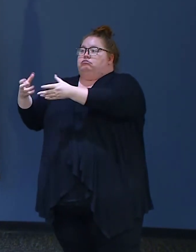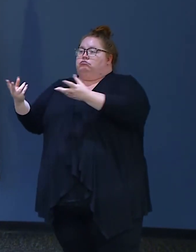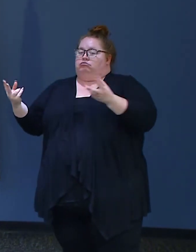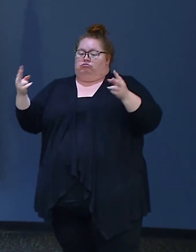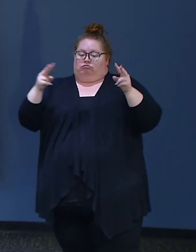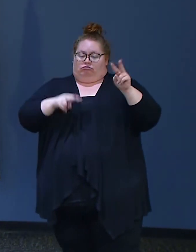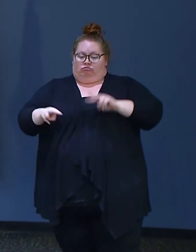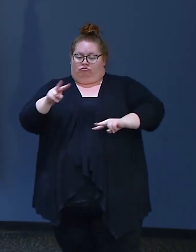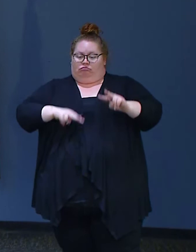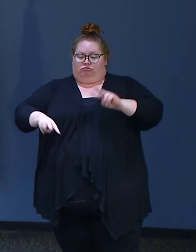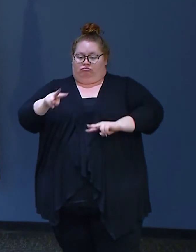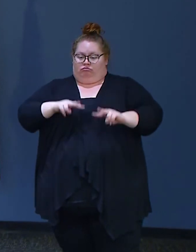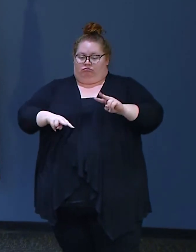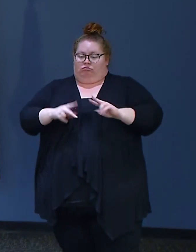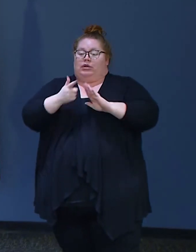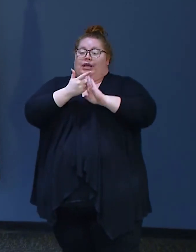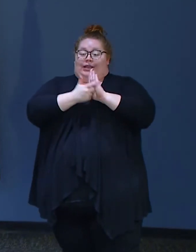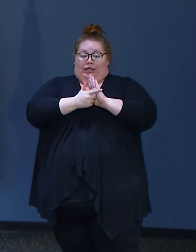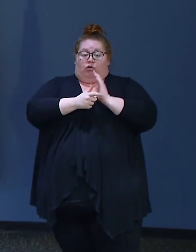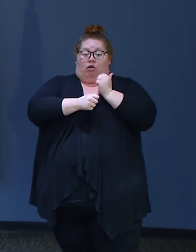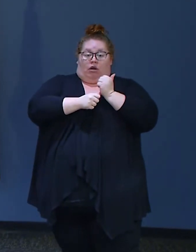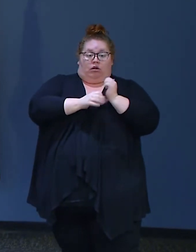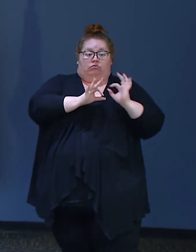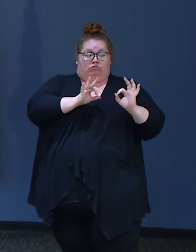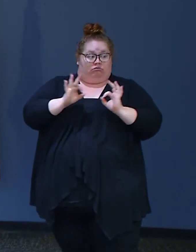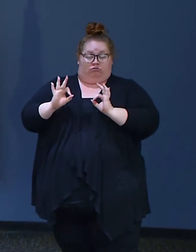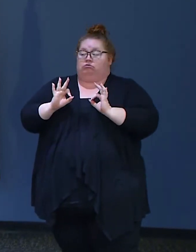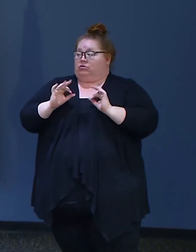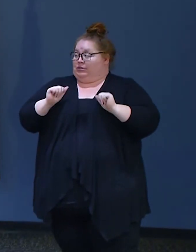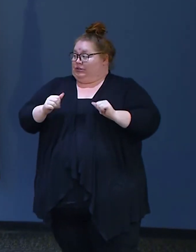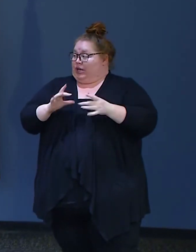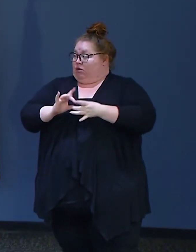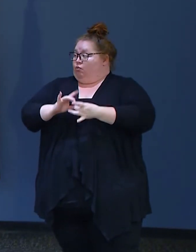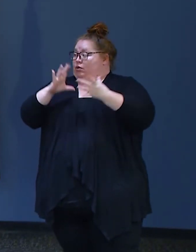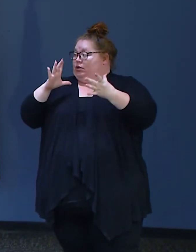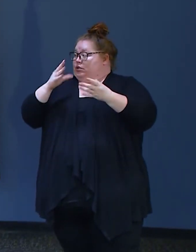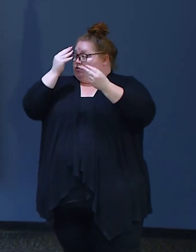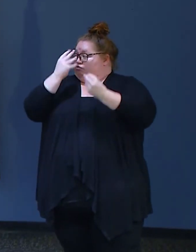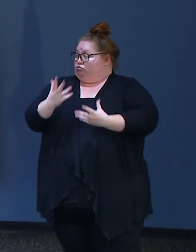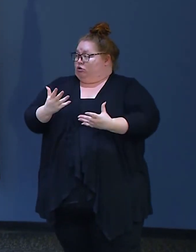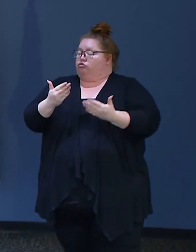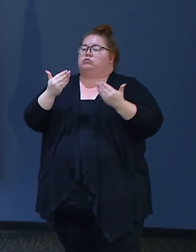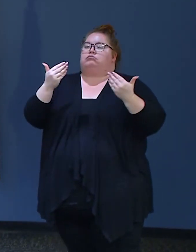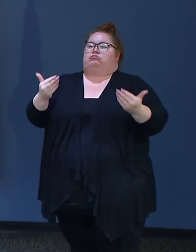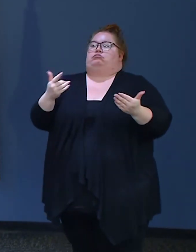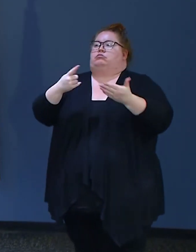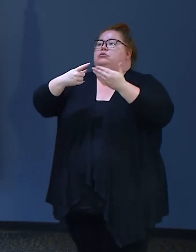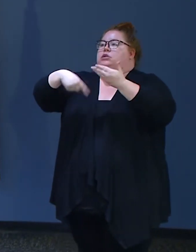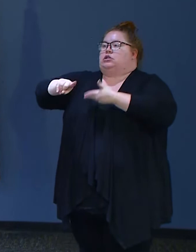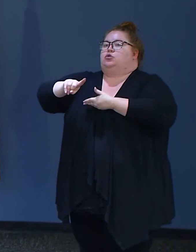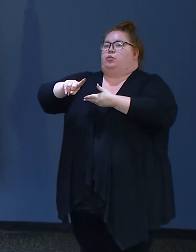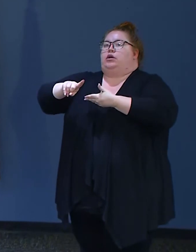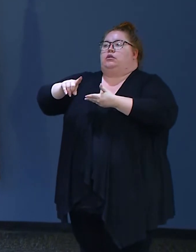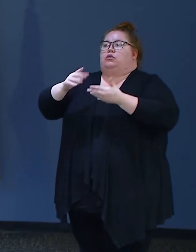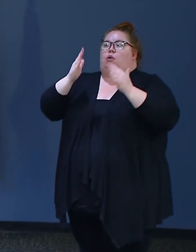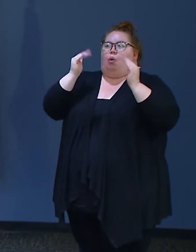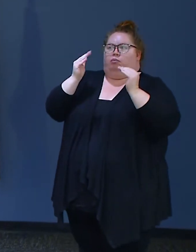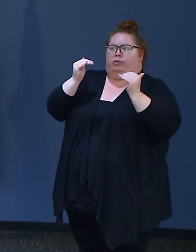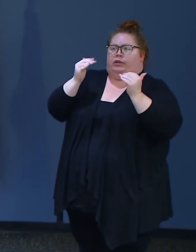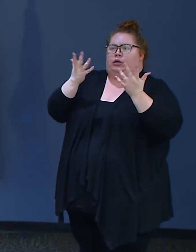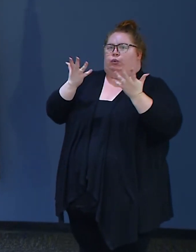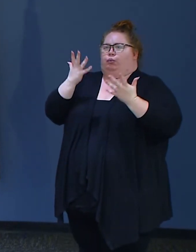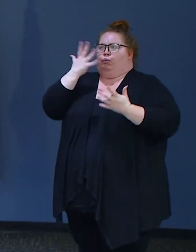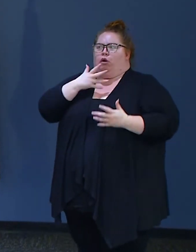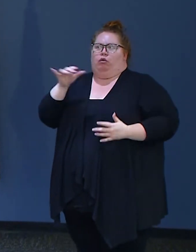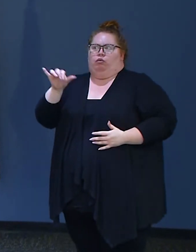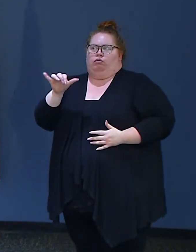in great hope that we can reveal this next week to our community. What that looks like exactly, I don't have that